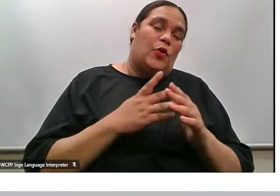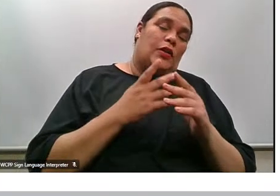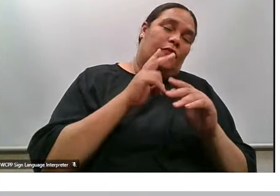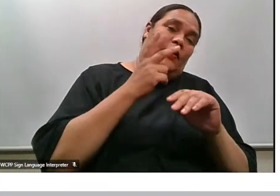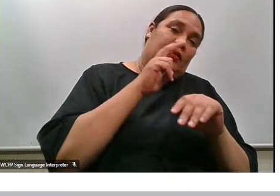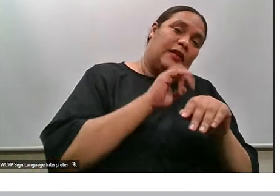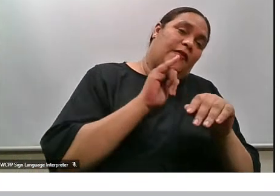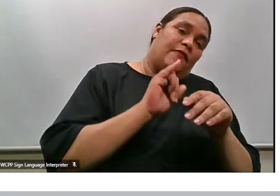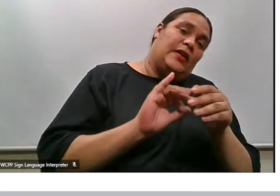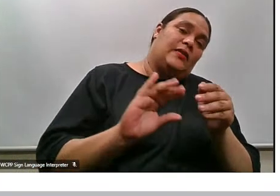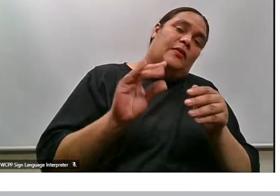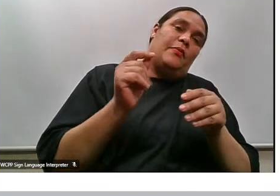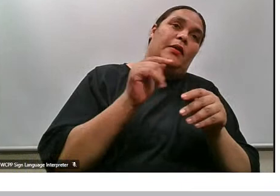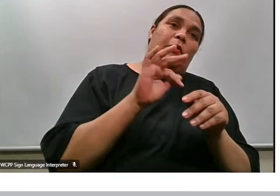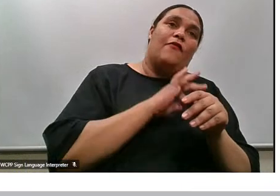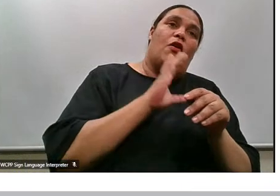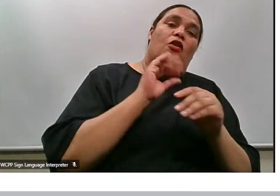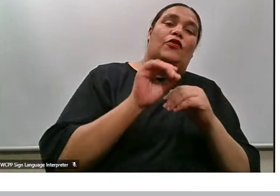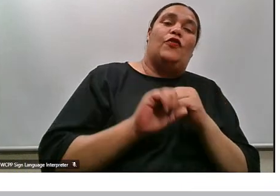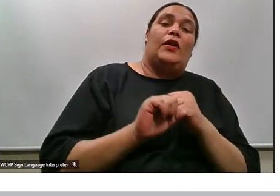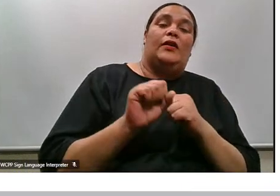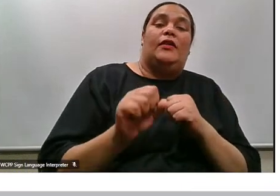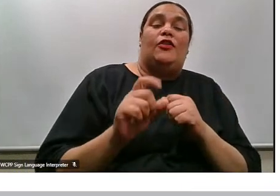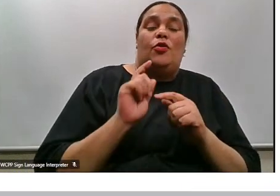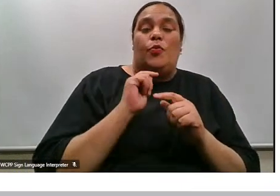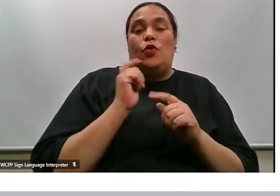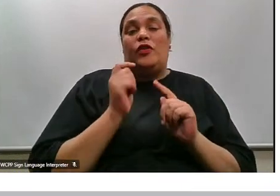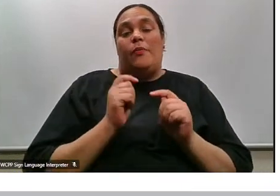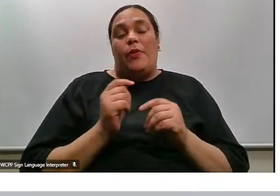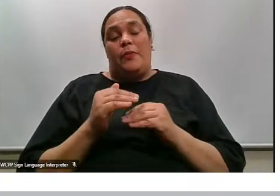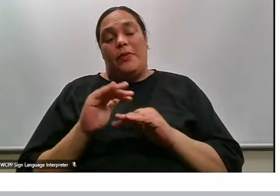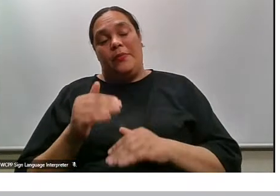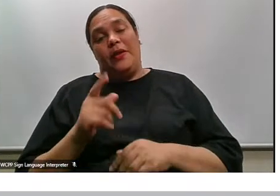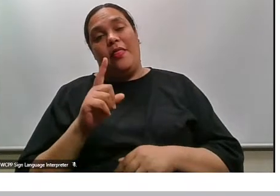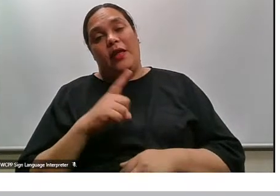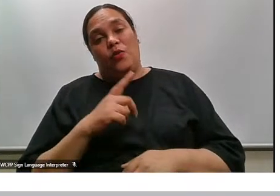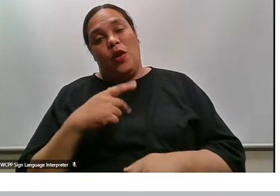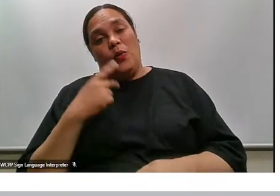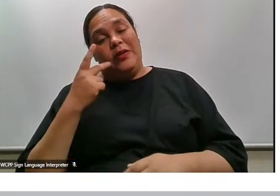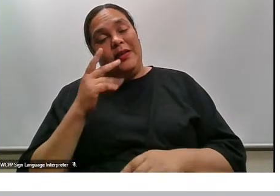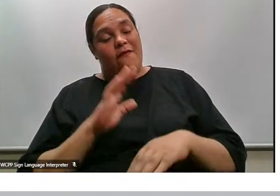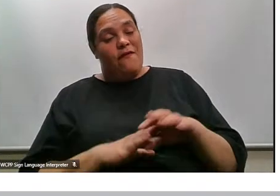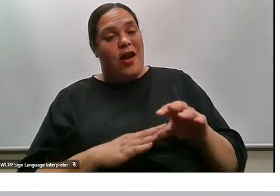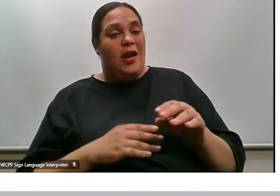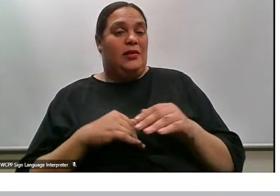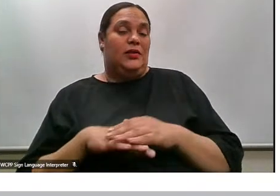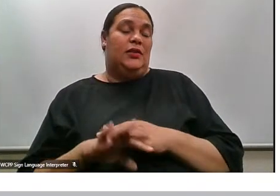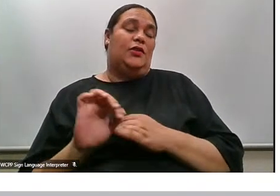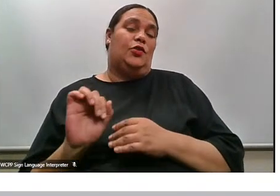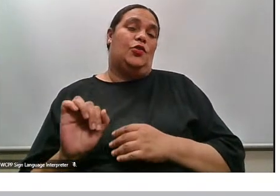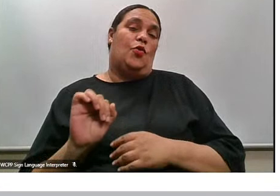money. So they normally ask for an extension in terms of the payment period, which is why we see fines then going into the